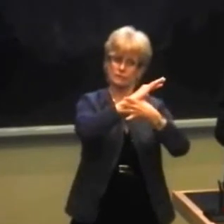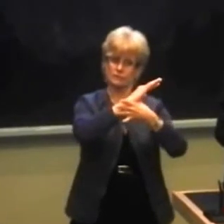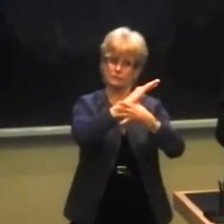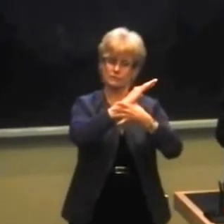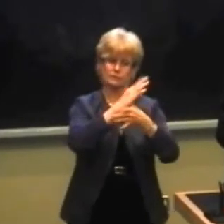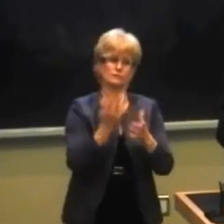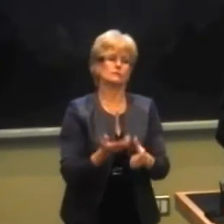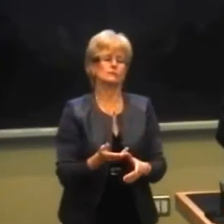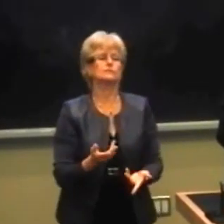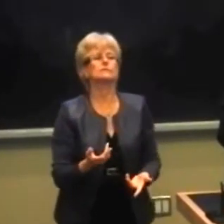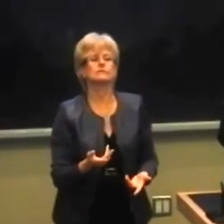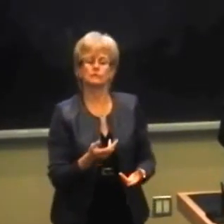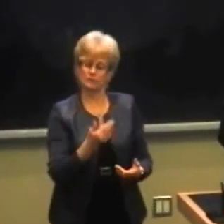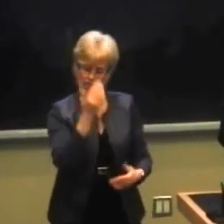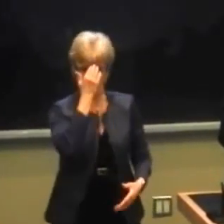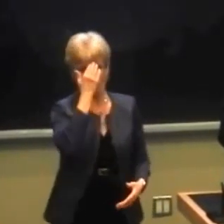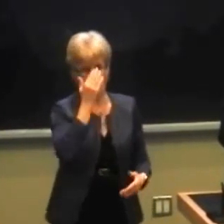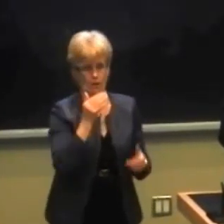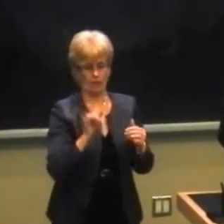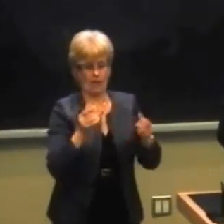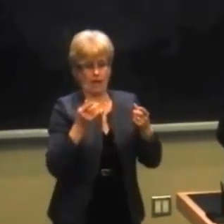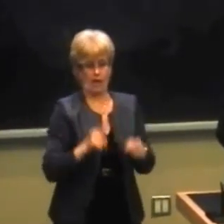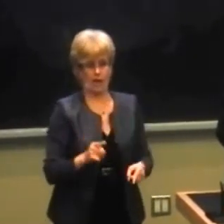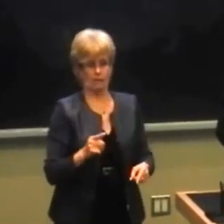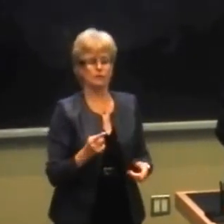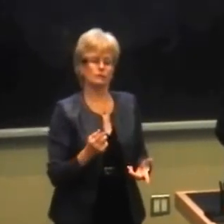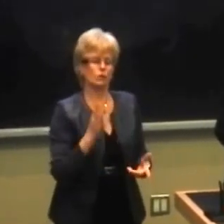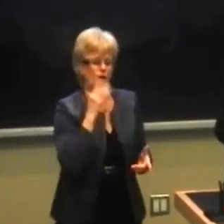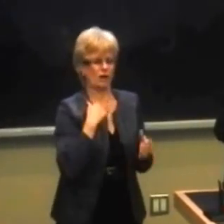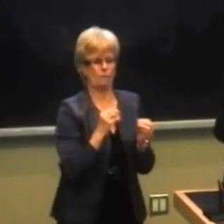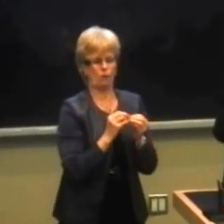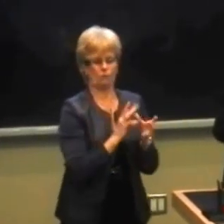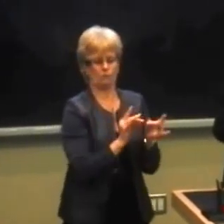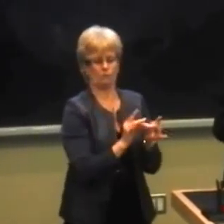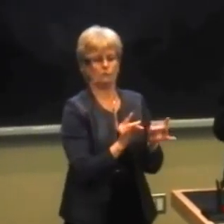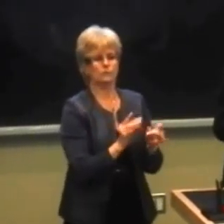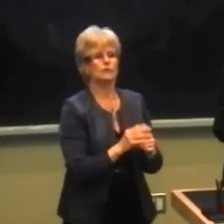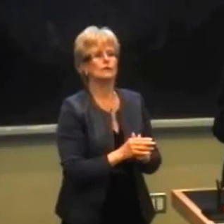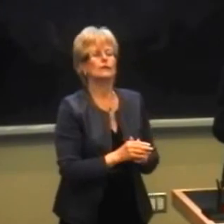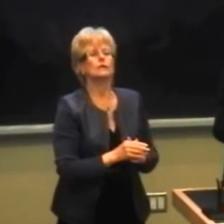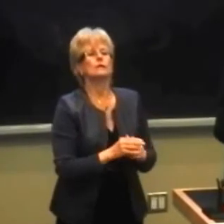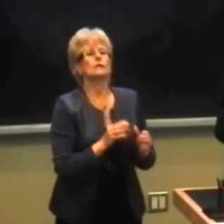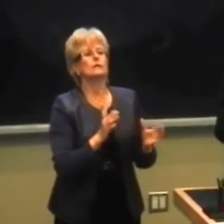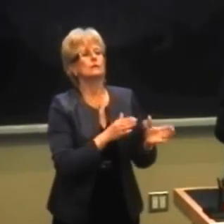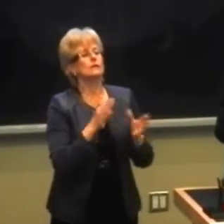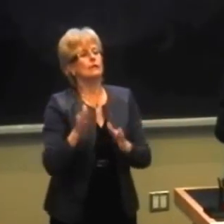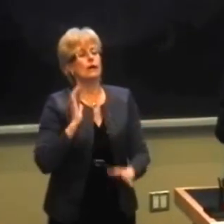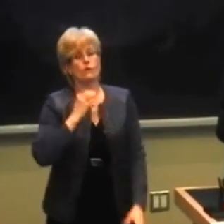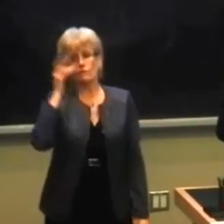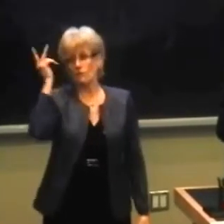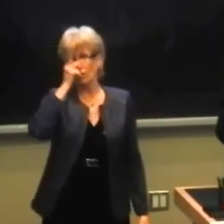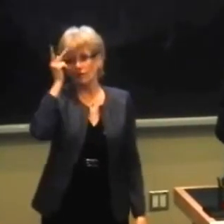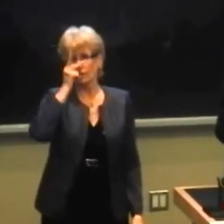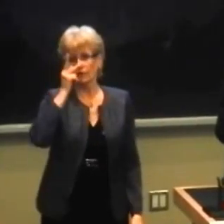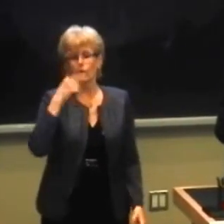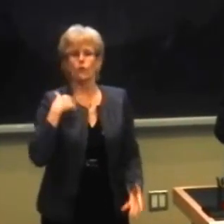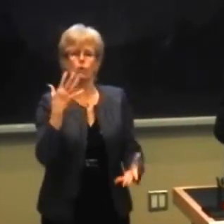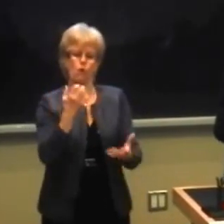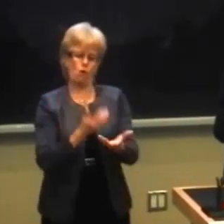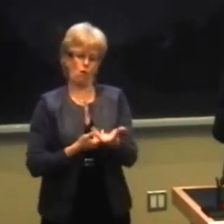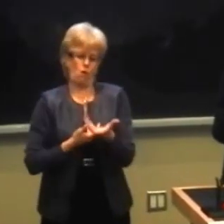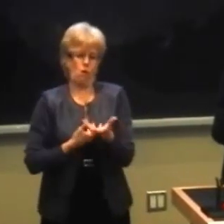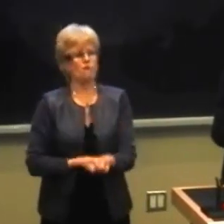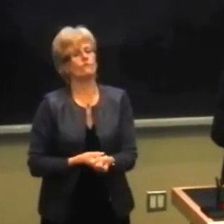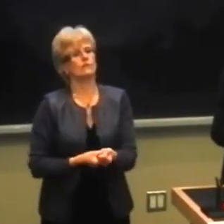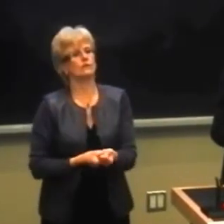I'm only too aware of the incident that happened here, and I'll say some more about that in a second. But also, as part of our philosophy, we want to be confident as a